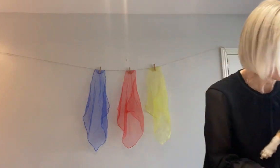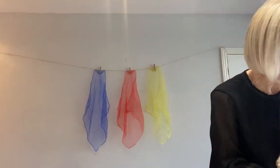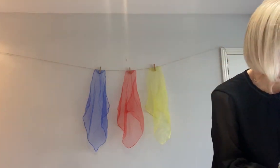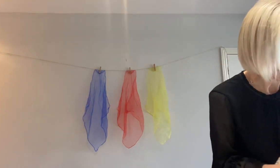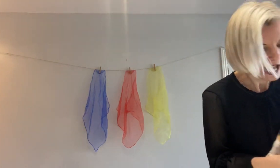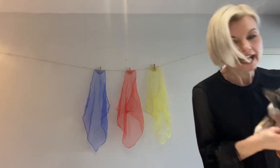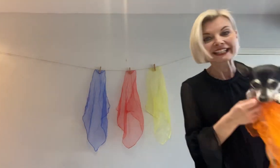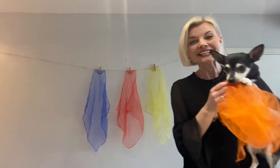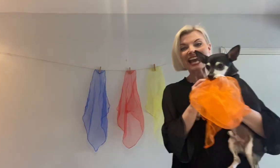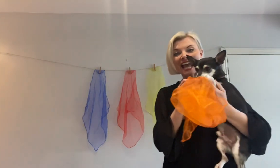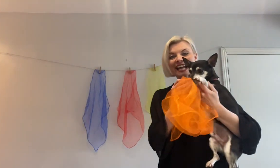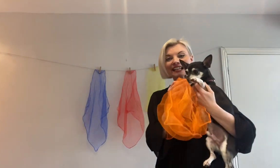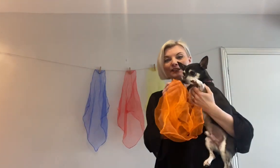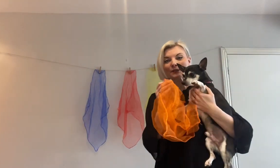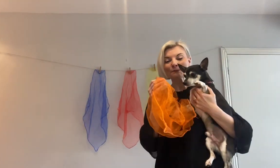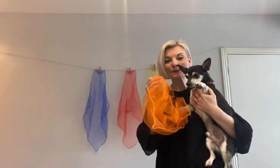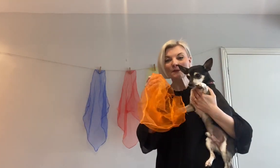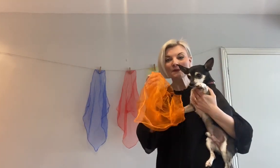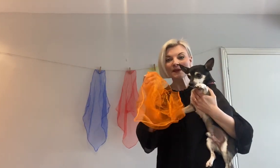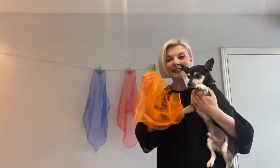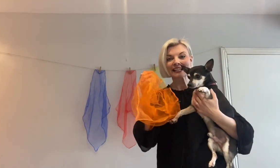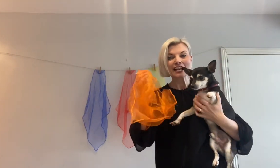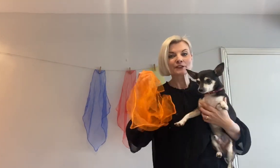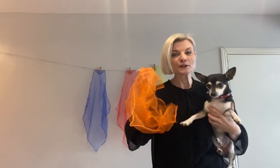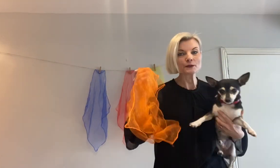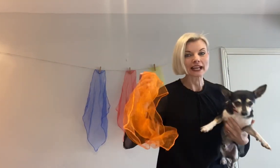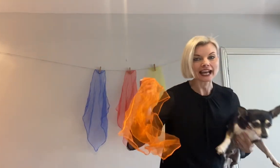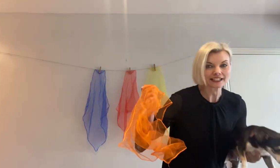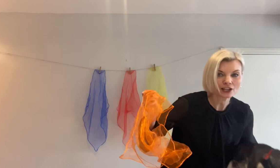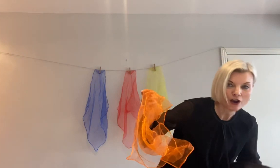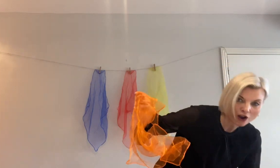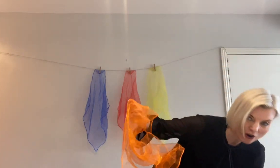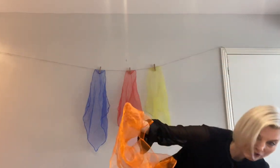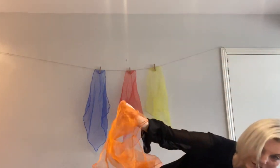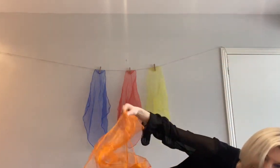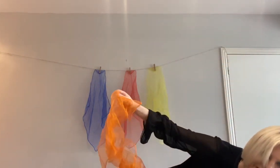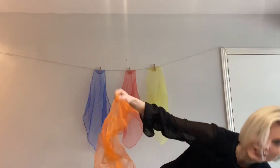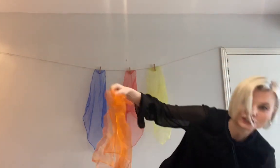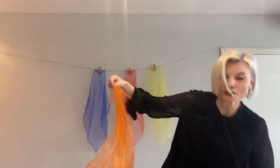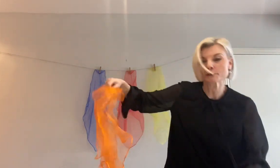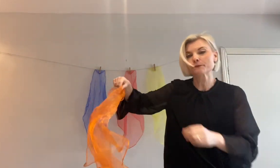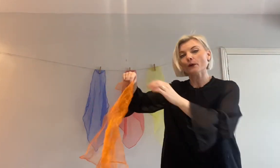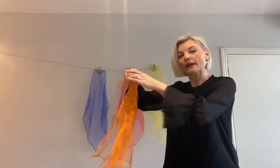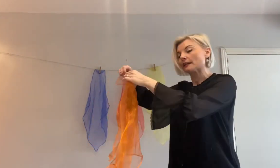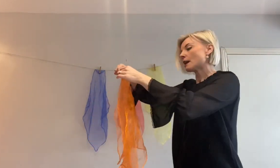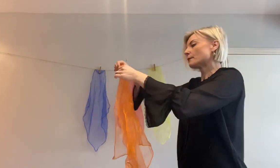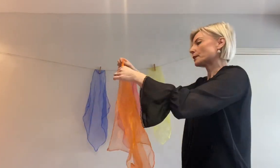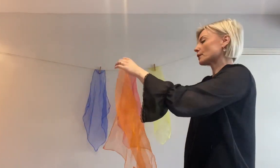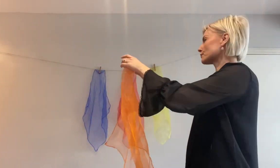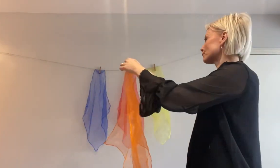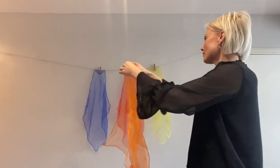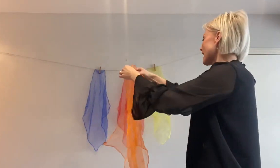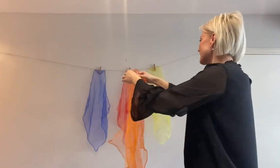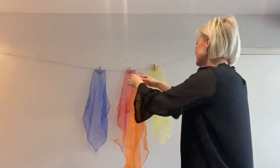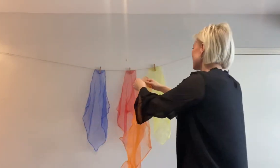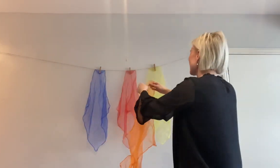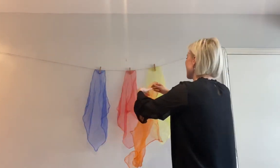me? Yay, good boy. You get orange, good boy. Because red